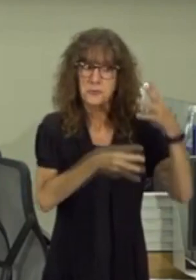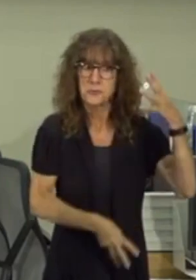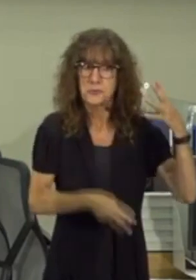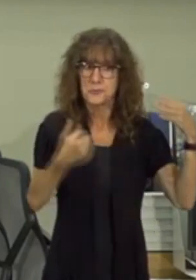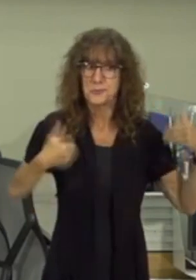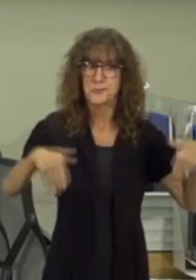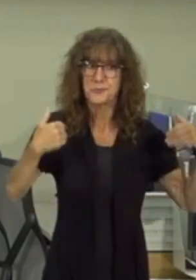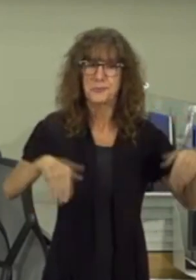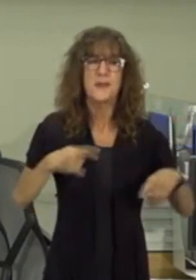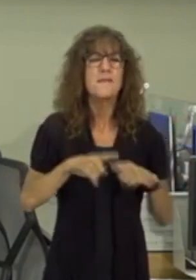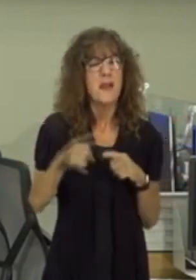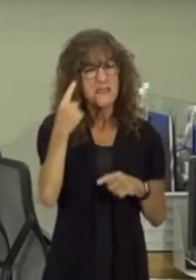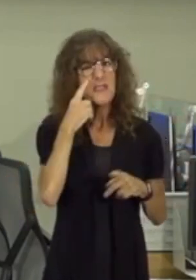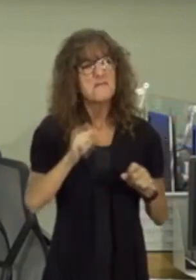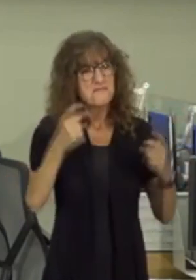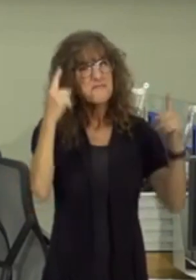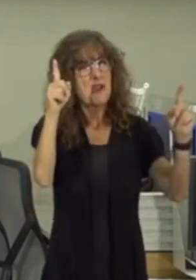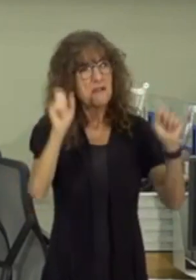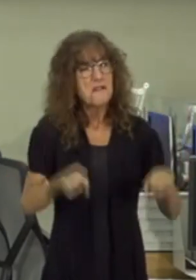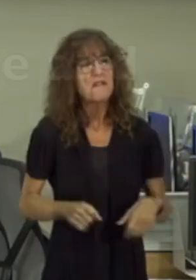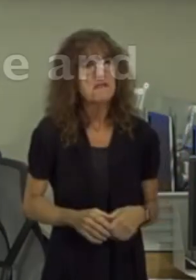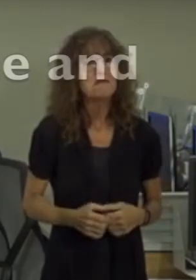fulfilling here but we think we can get it done